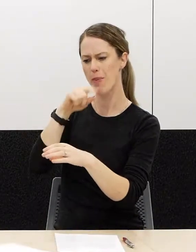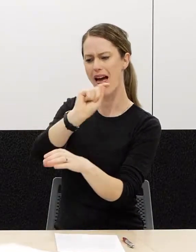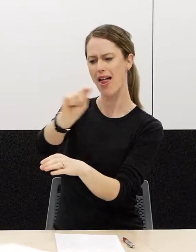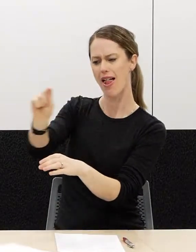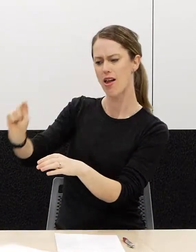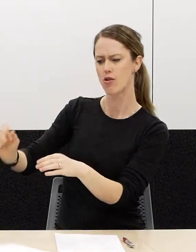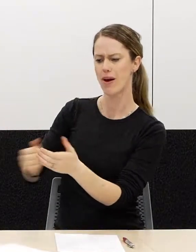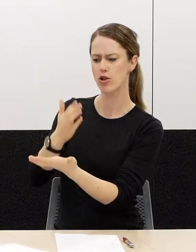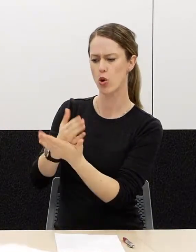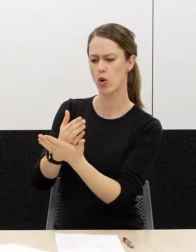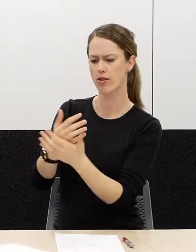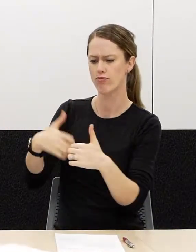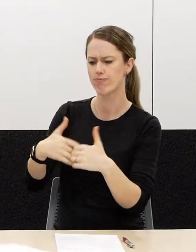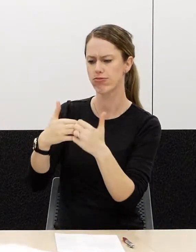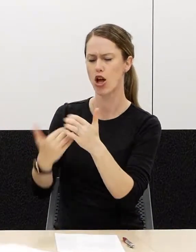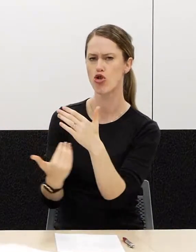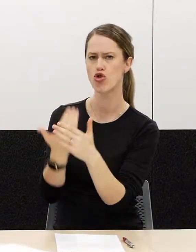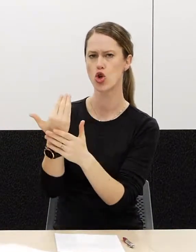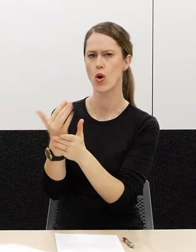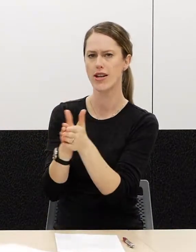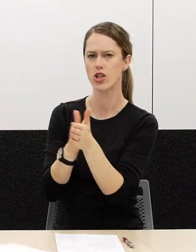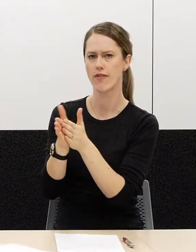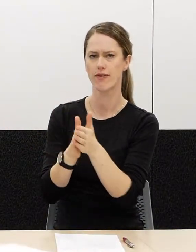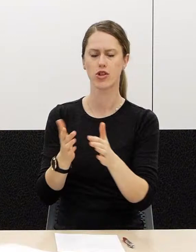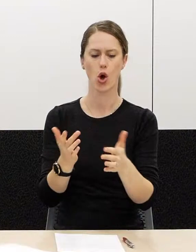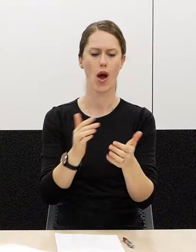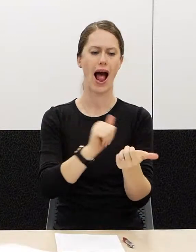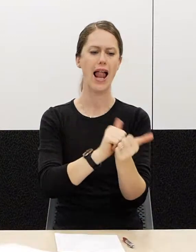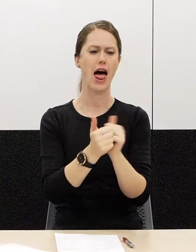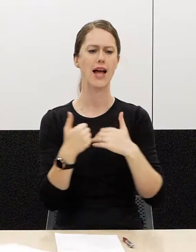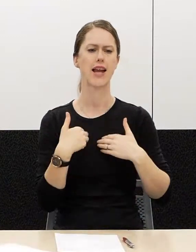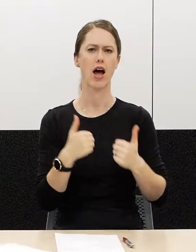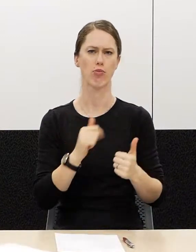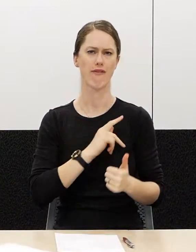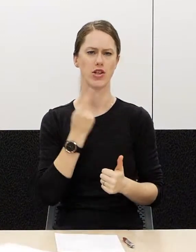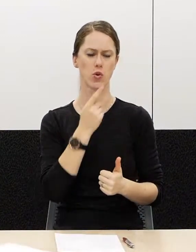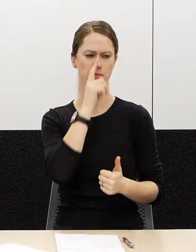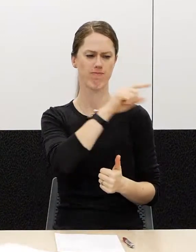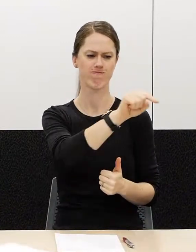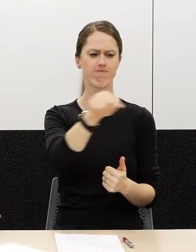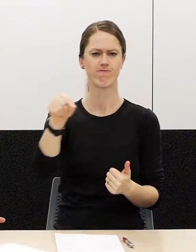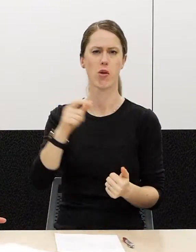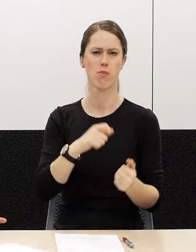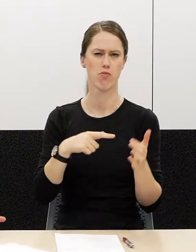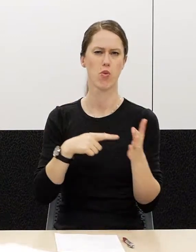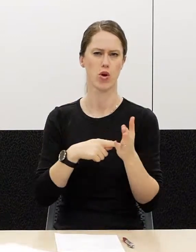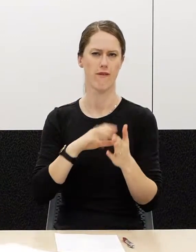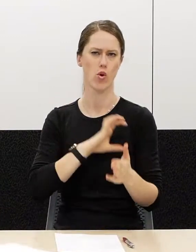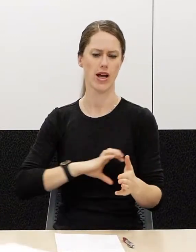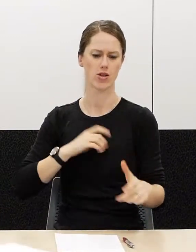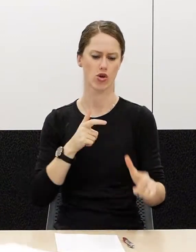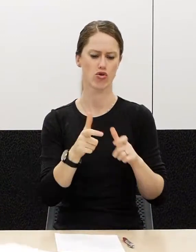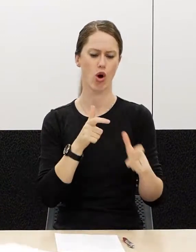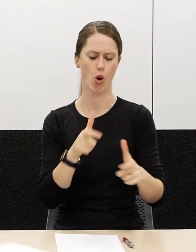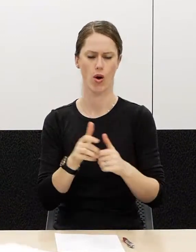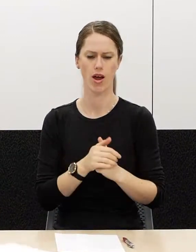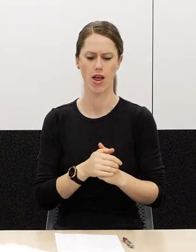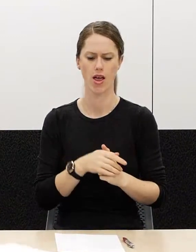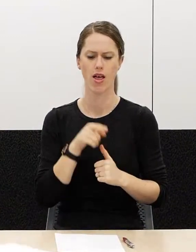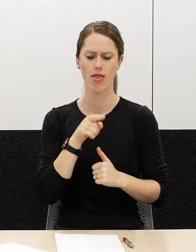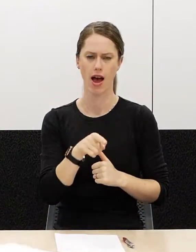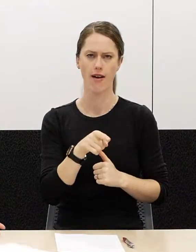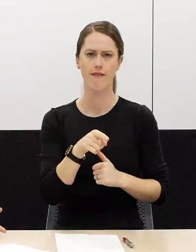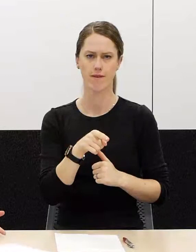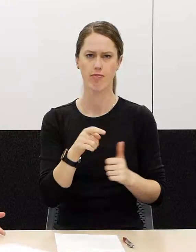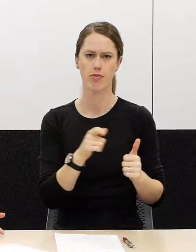new initiatives? So obviously allied health professionals are a really critical part of cancer control. Absolutely. And they've had a